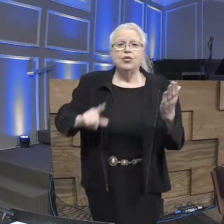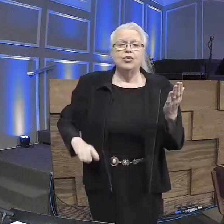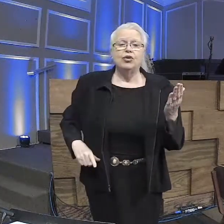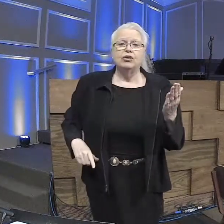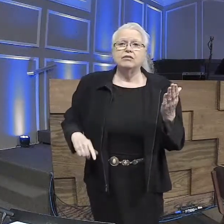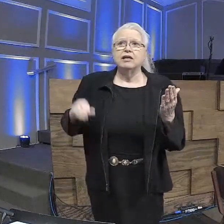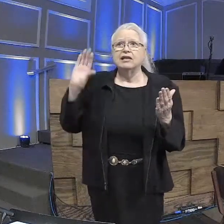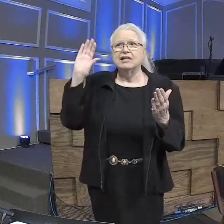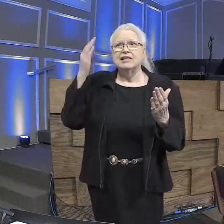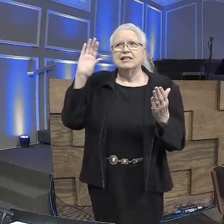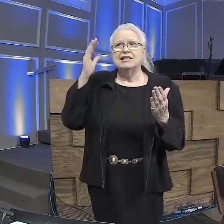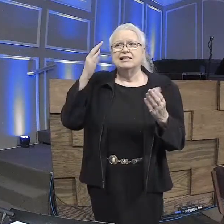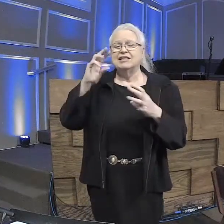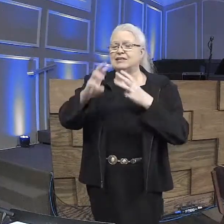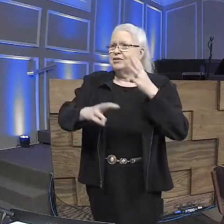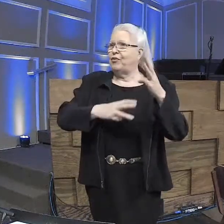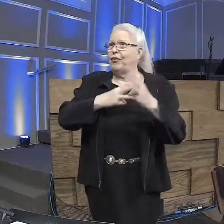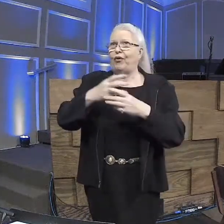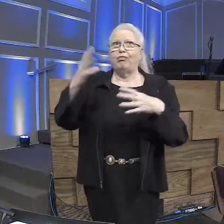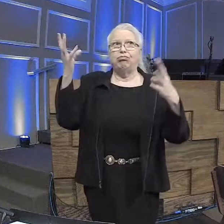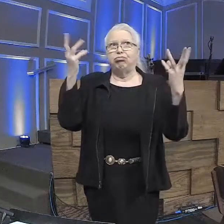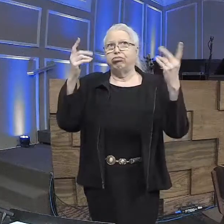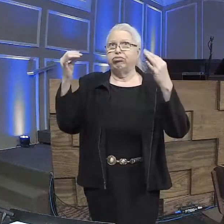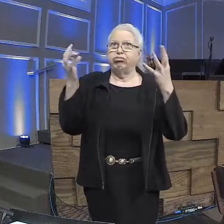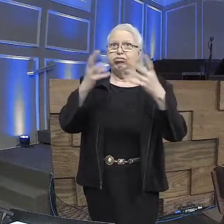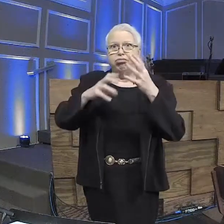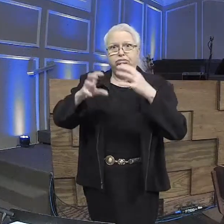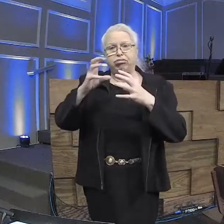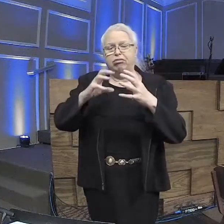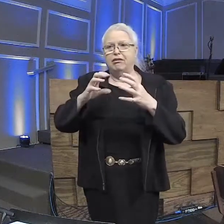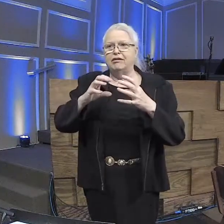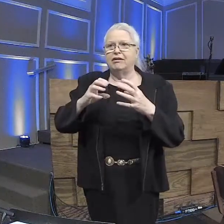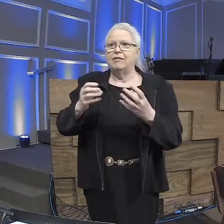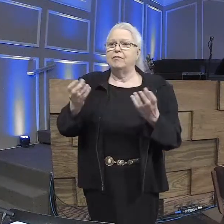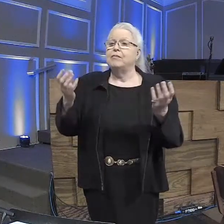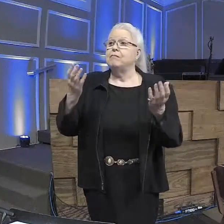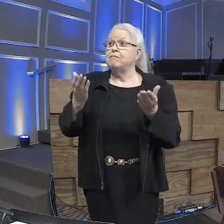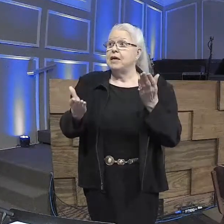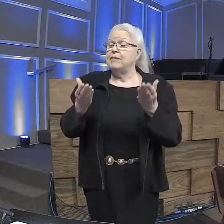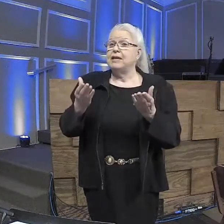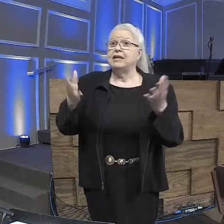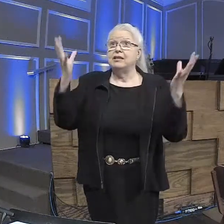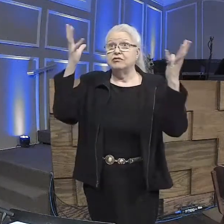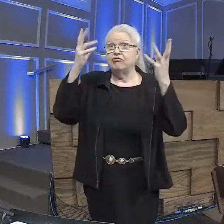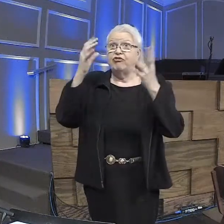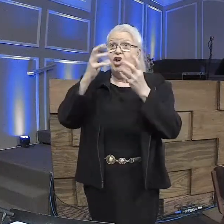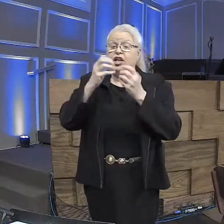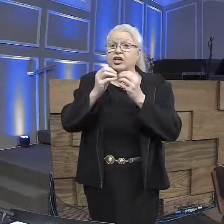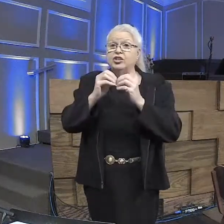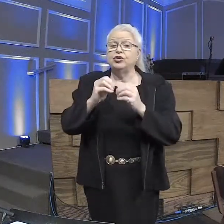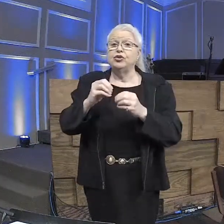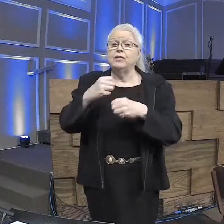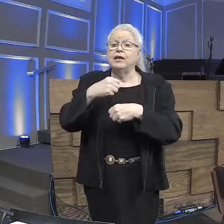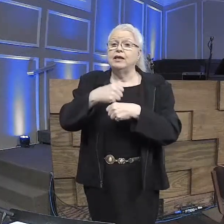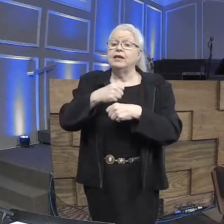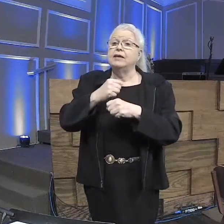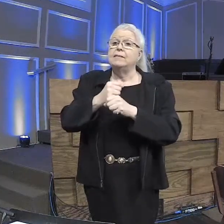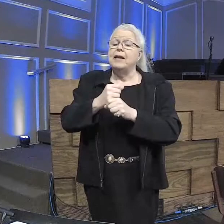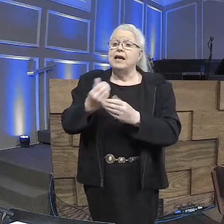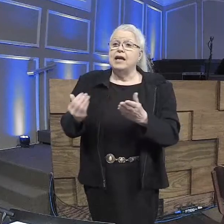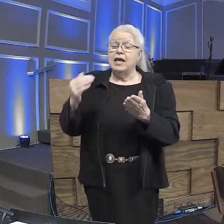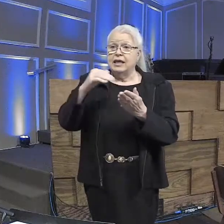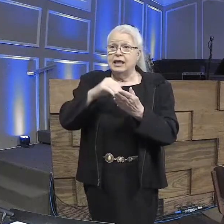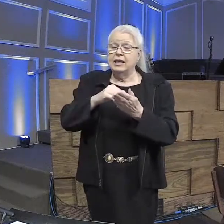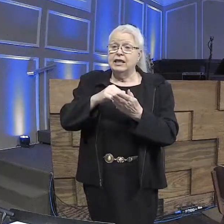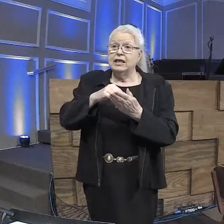may be falling apart, it could be falling into place for the receptivity of the gospel if you and I will do our part. If